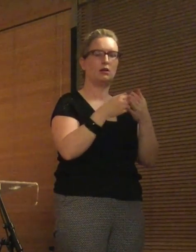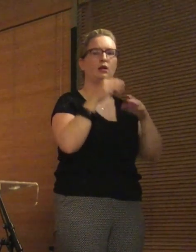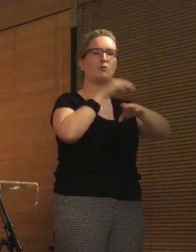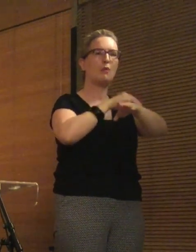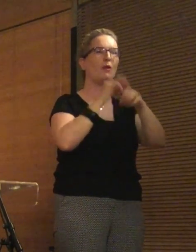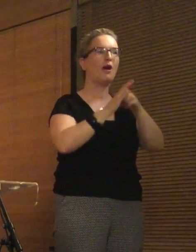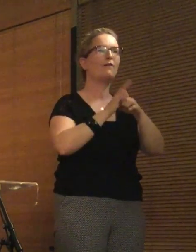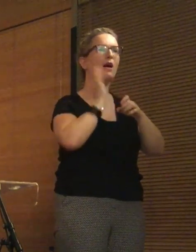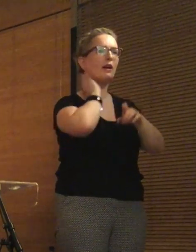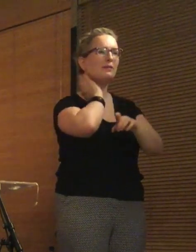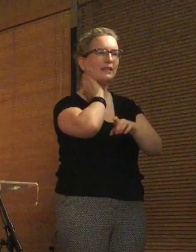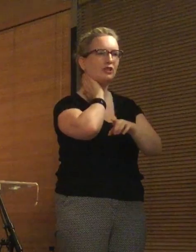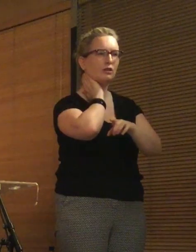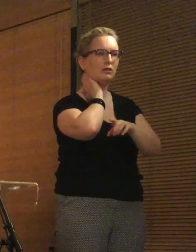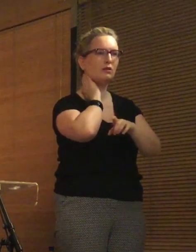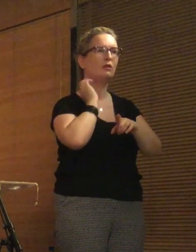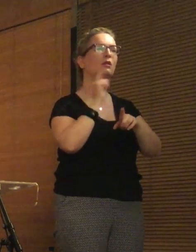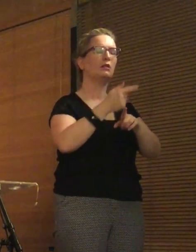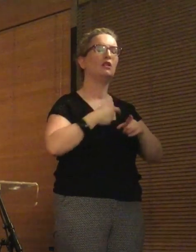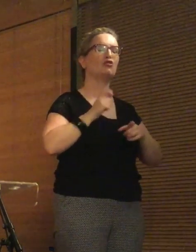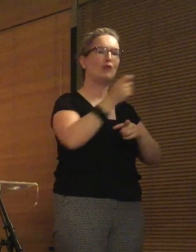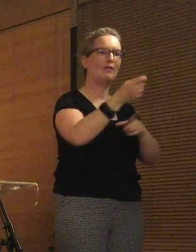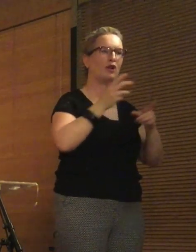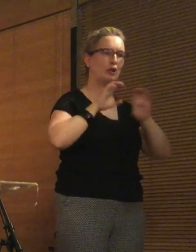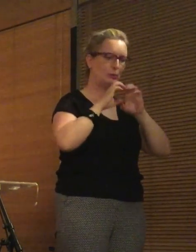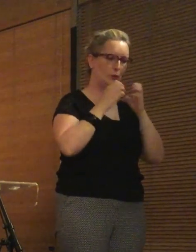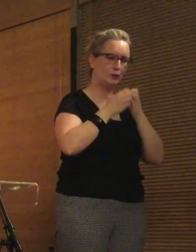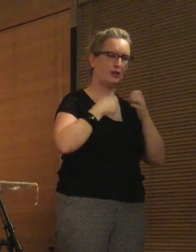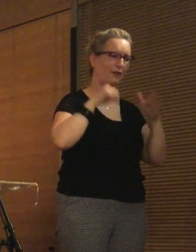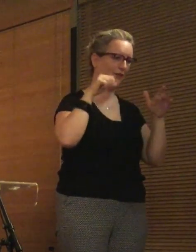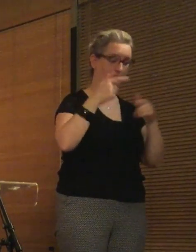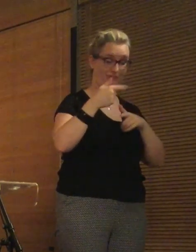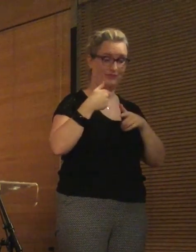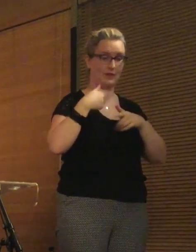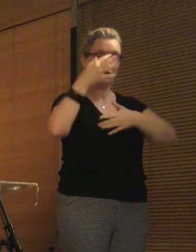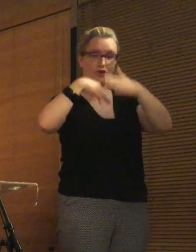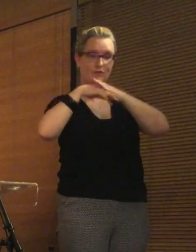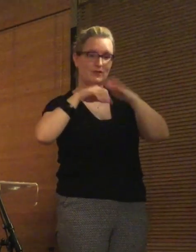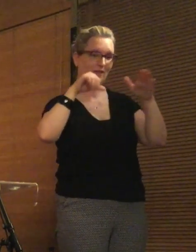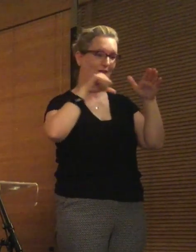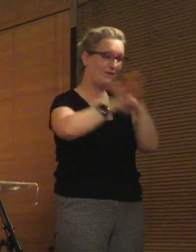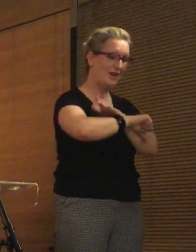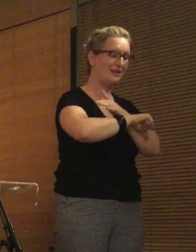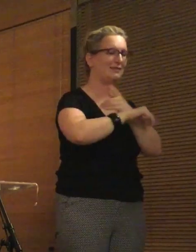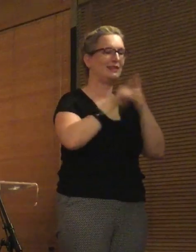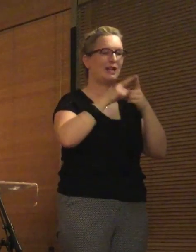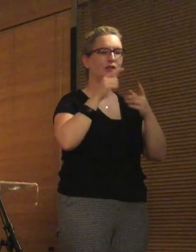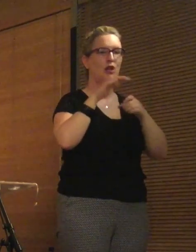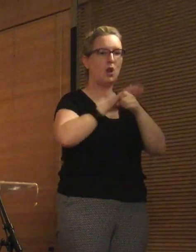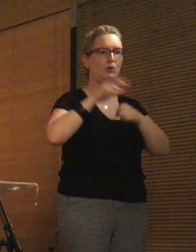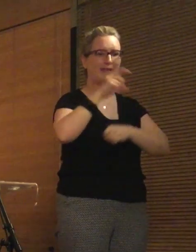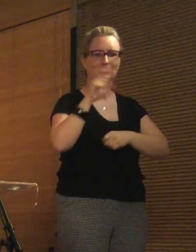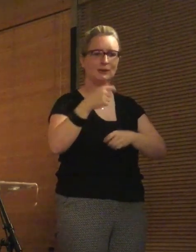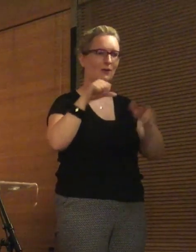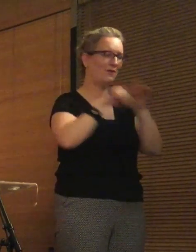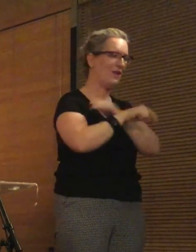of accommodation. They have been failed so badly by the local government and the local county councils. Even when the